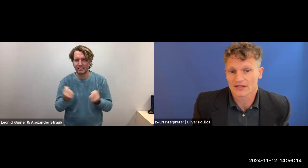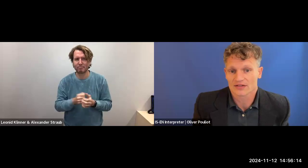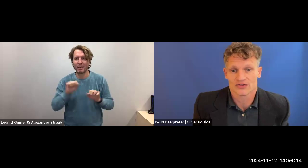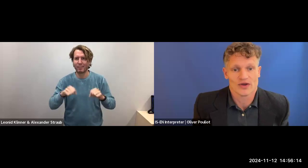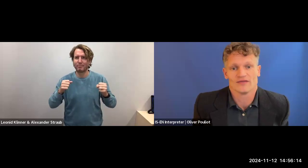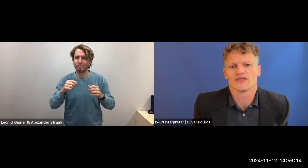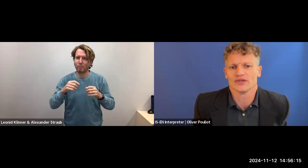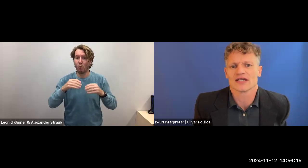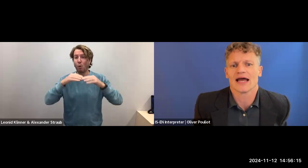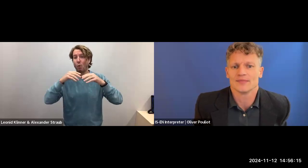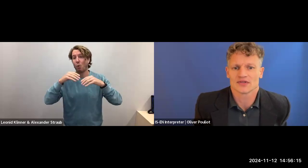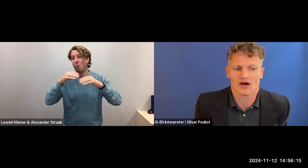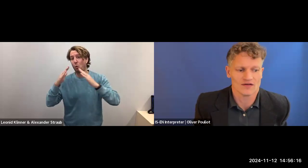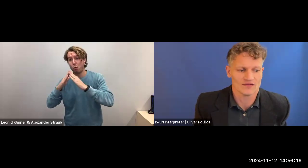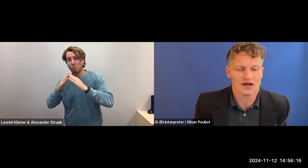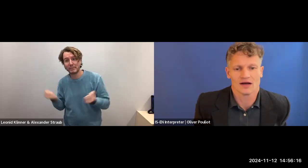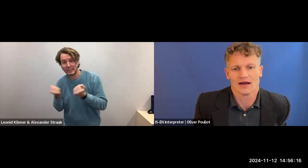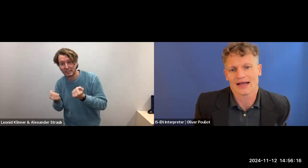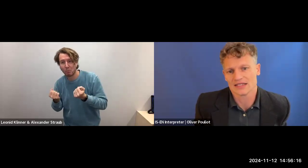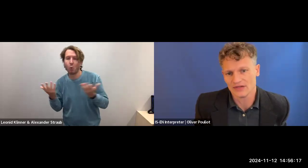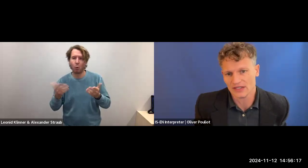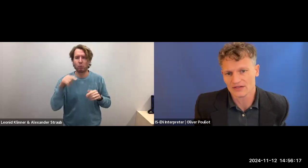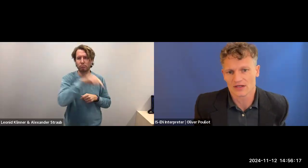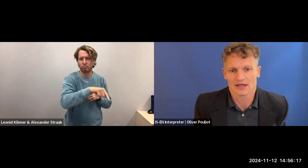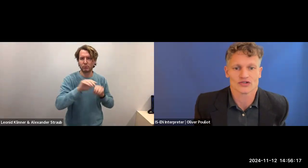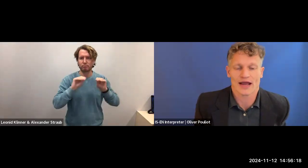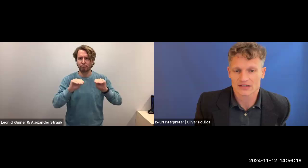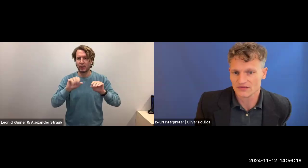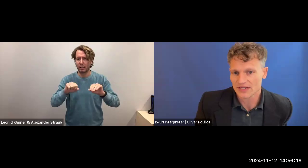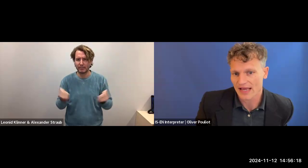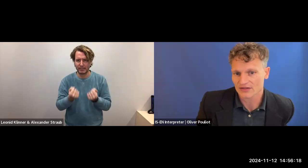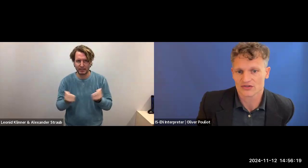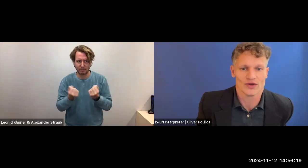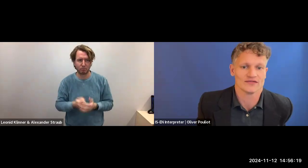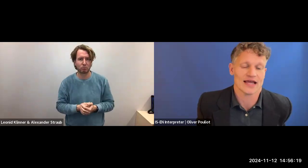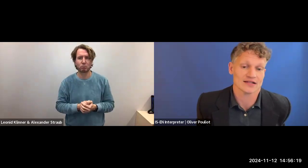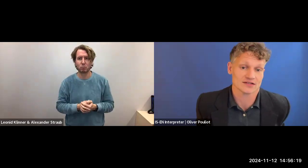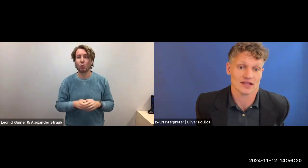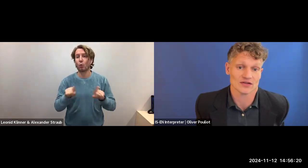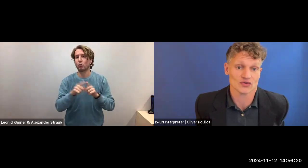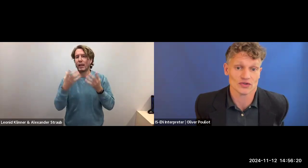receptive tasks, you have different types of activities, interactive